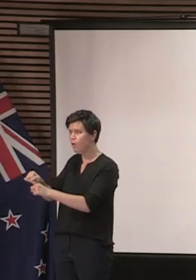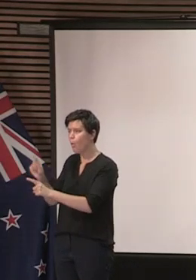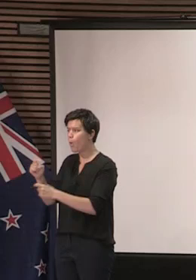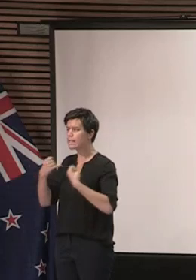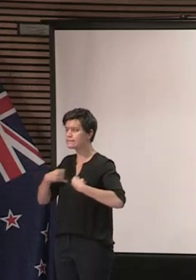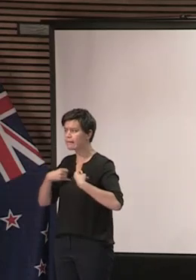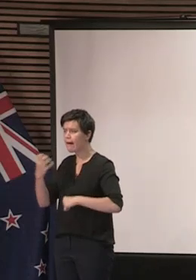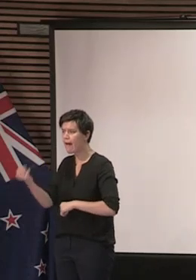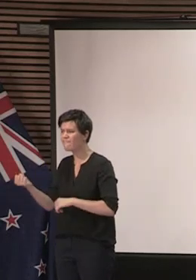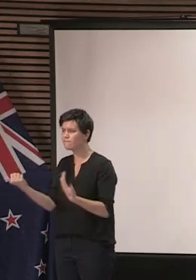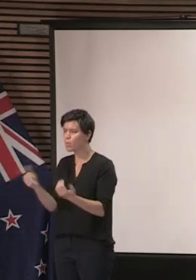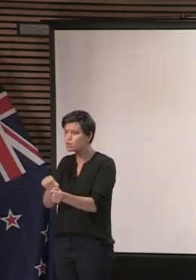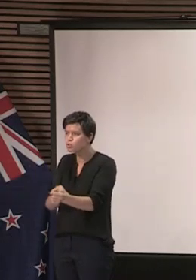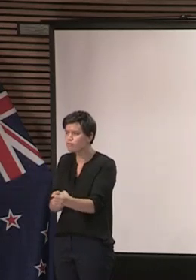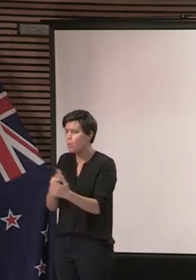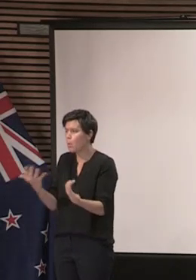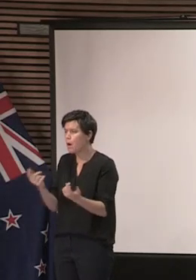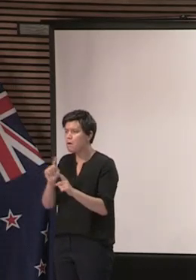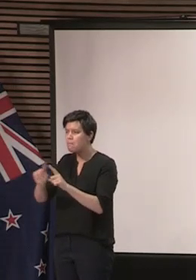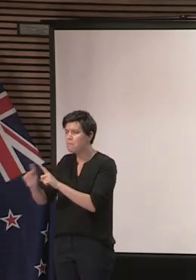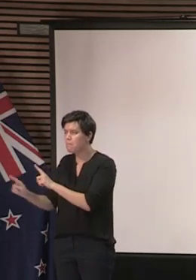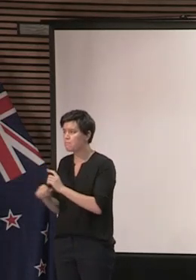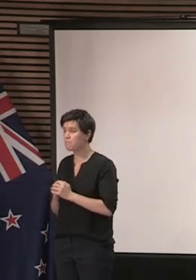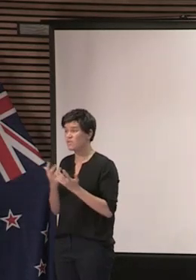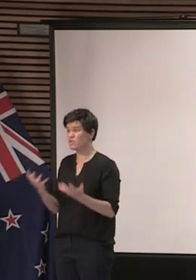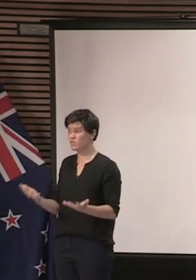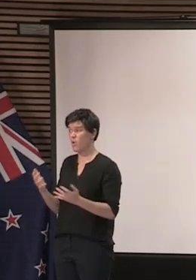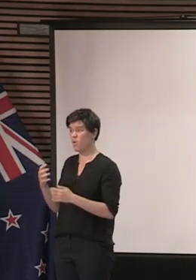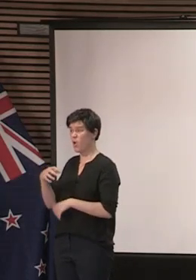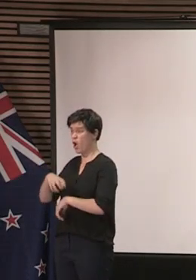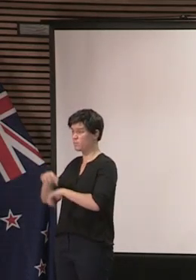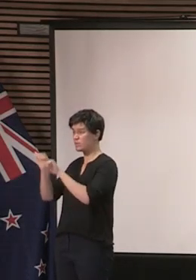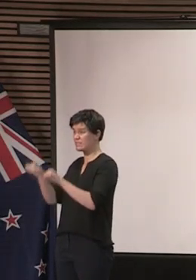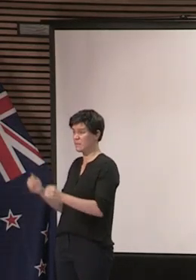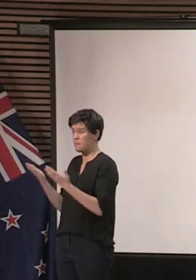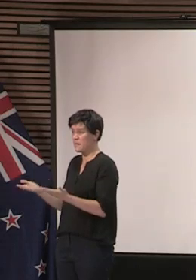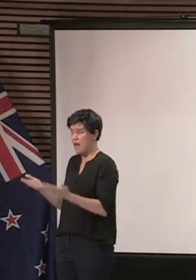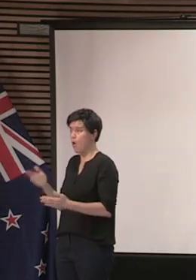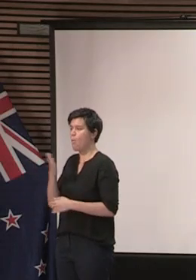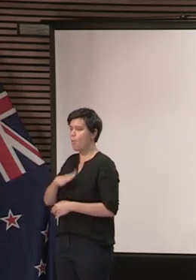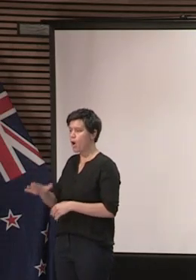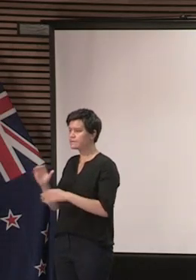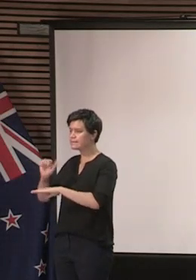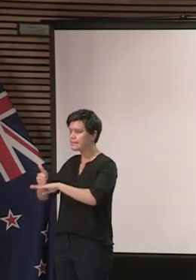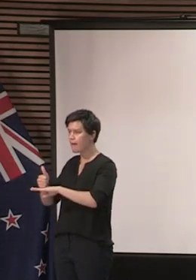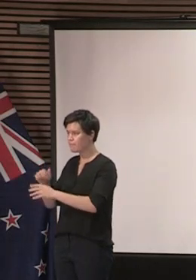they're working on the plans to make sure they move through that as quickly as possible, prioritising those with the highest